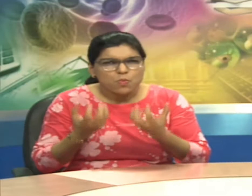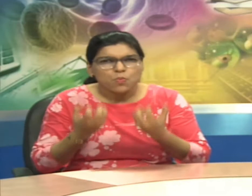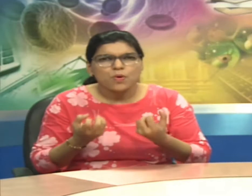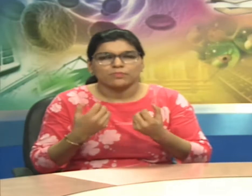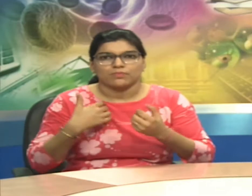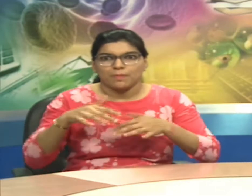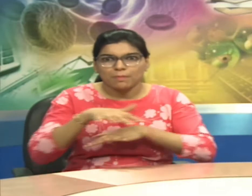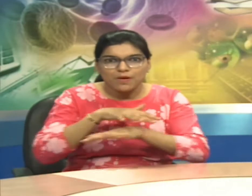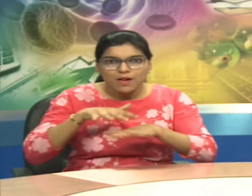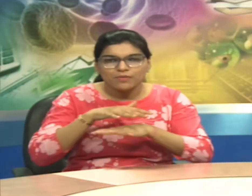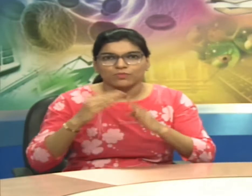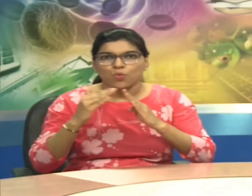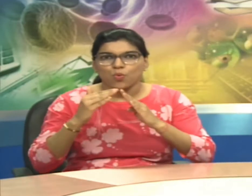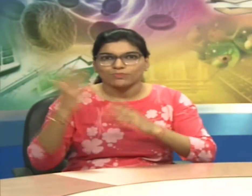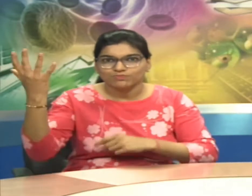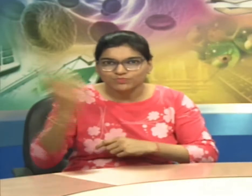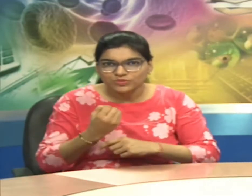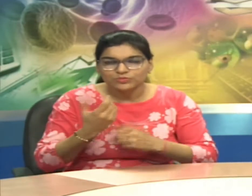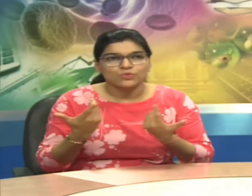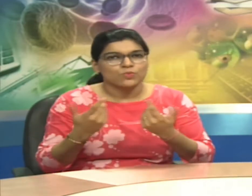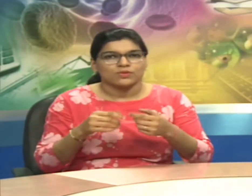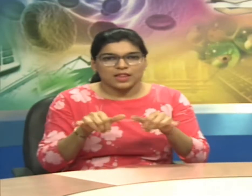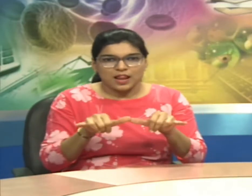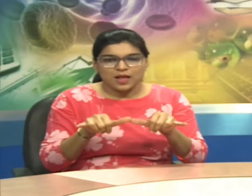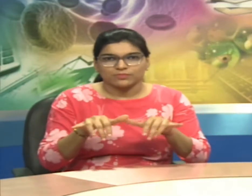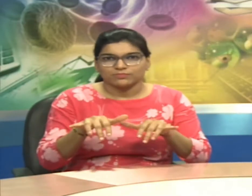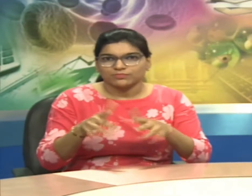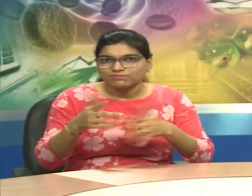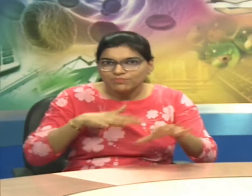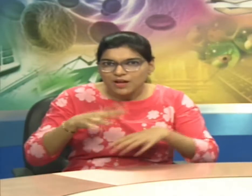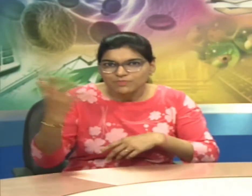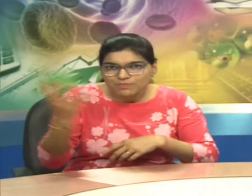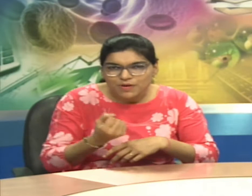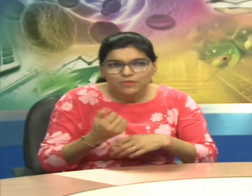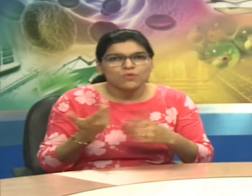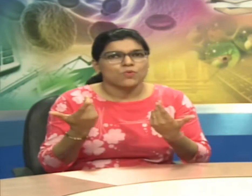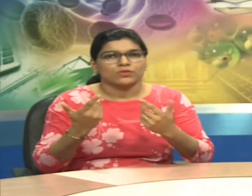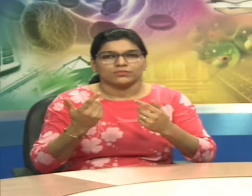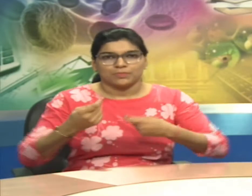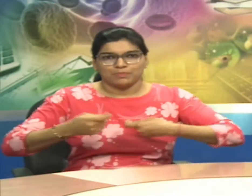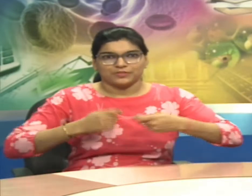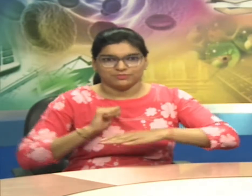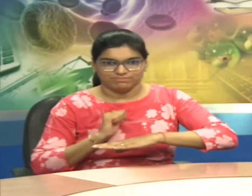Next word is lending. For example, I have to buy a home.